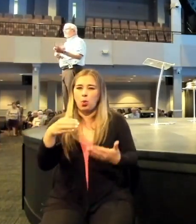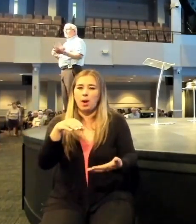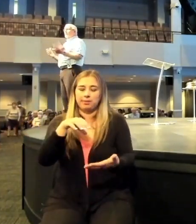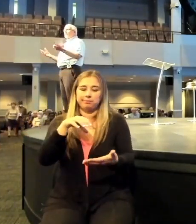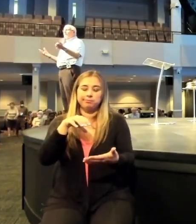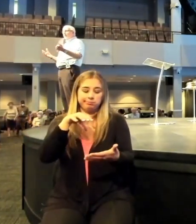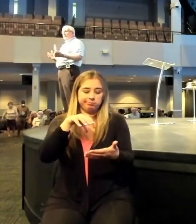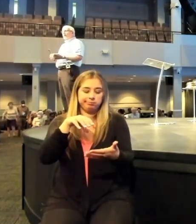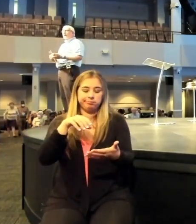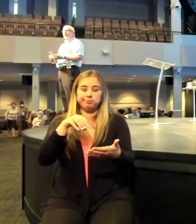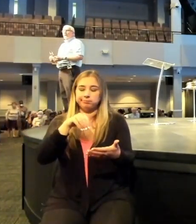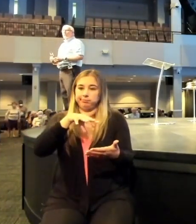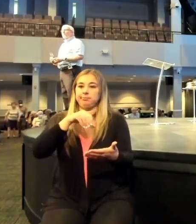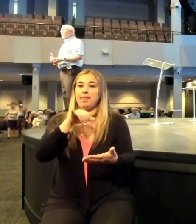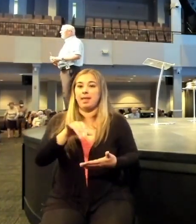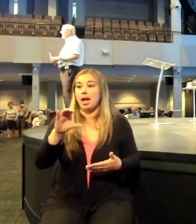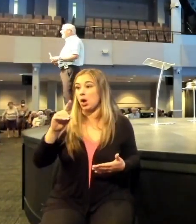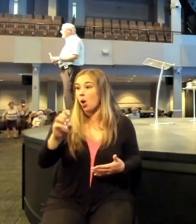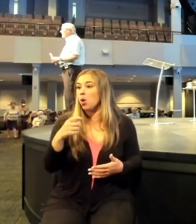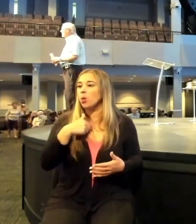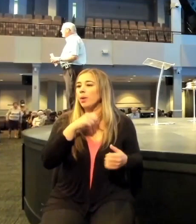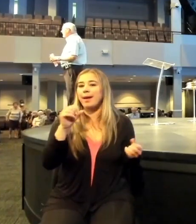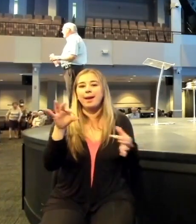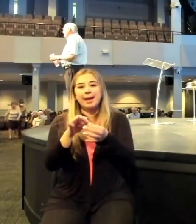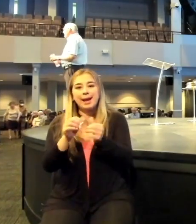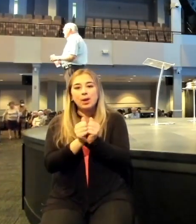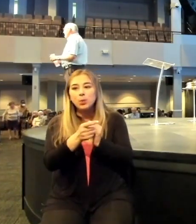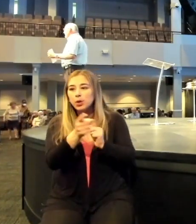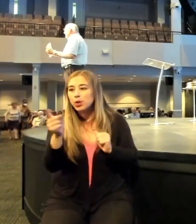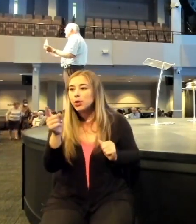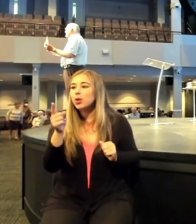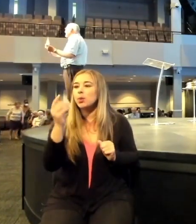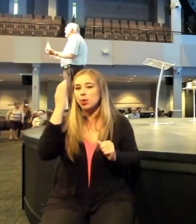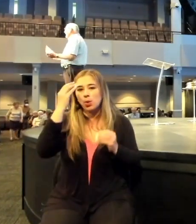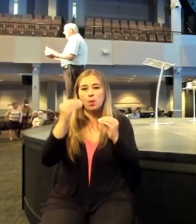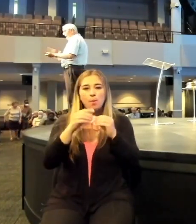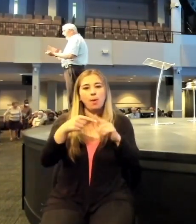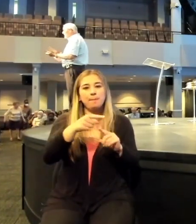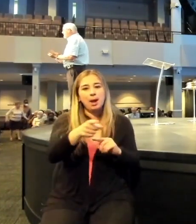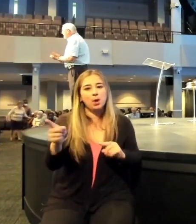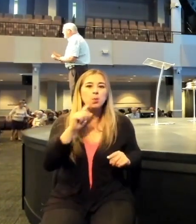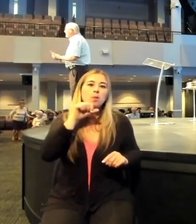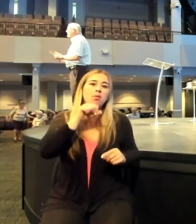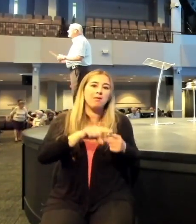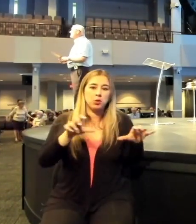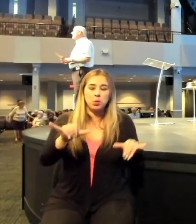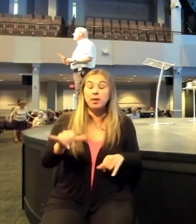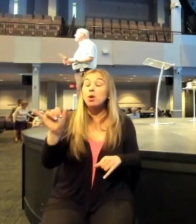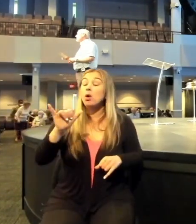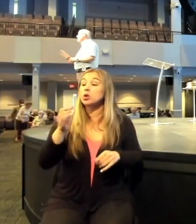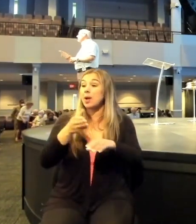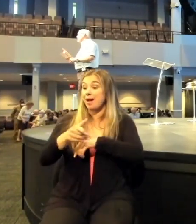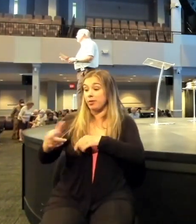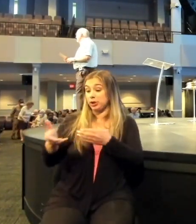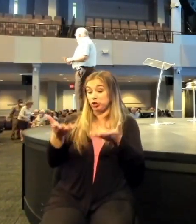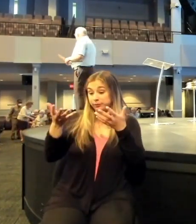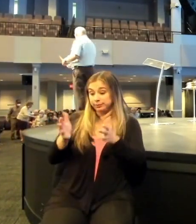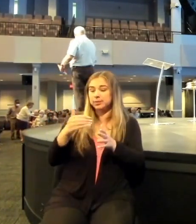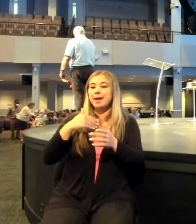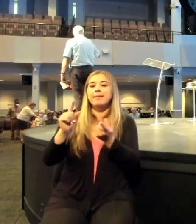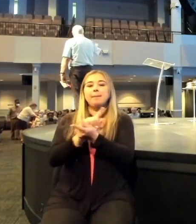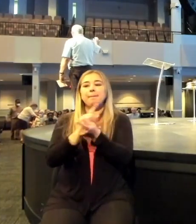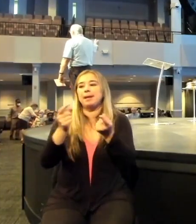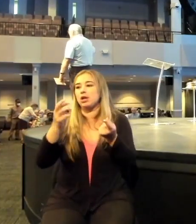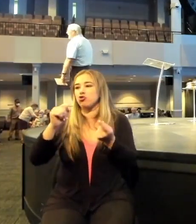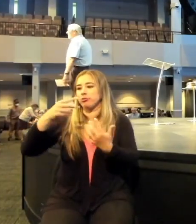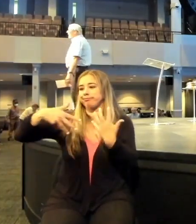QR code. It's a way that we can connect with you and find out a little bit more about you, and we would love to do that. Also, at the end of today's service is a meet and greet that happens